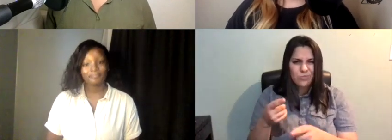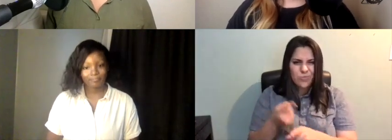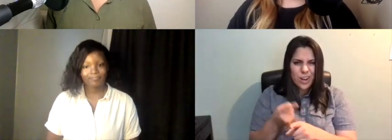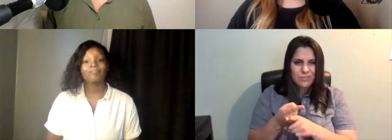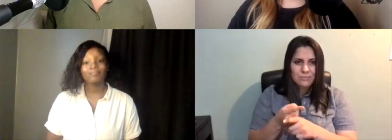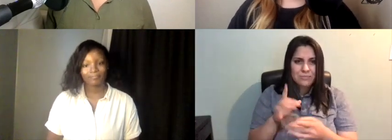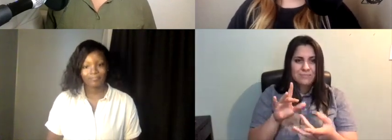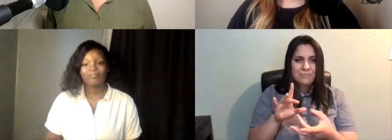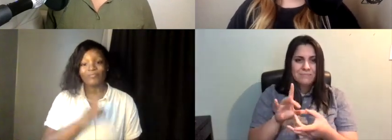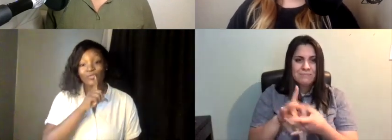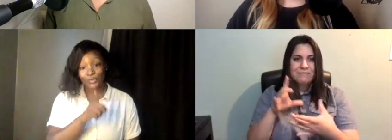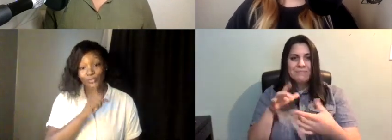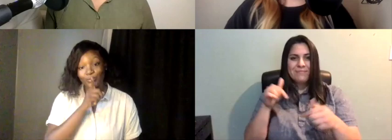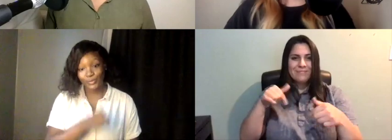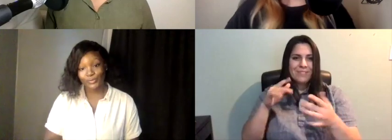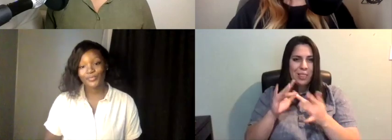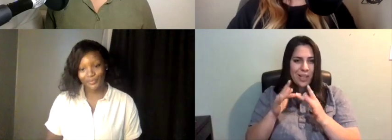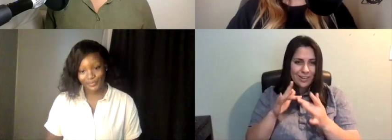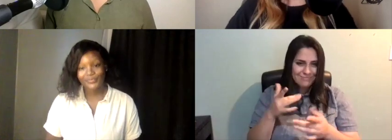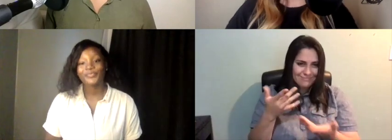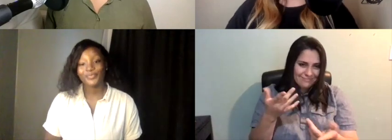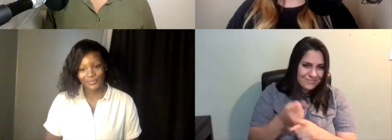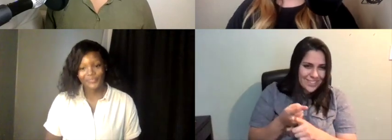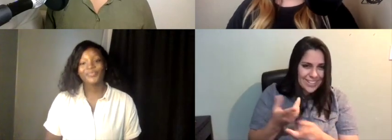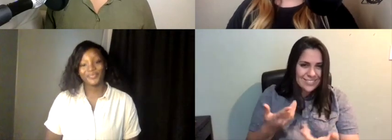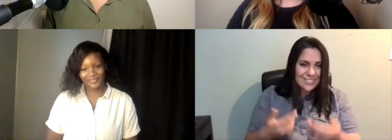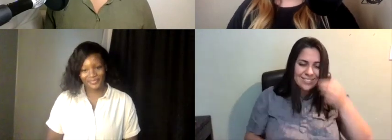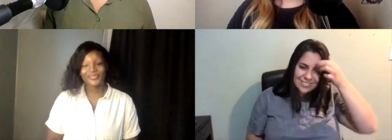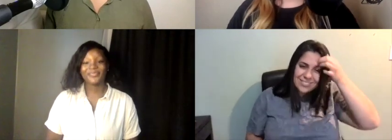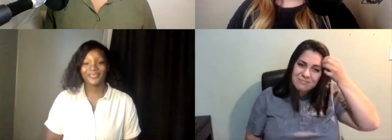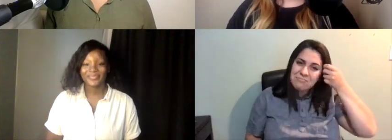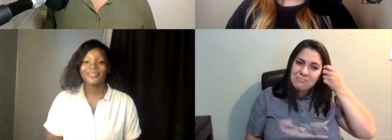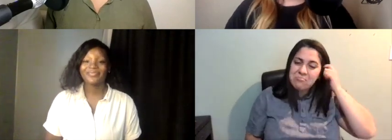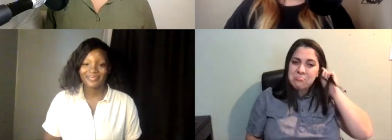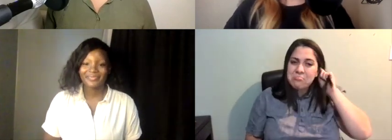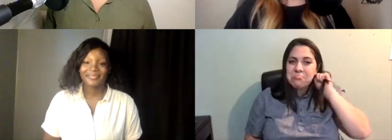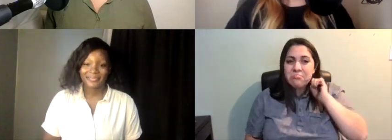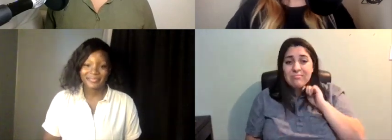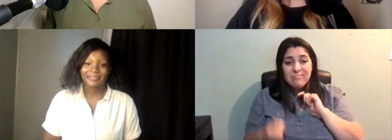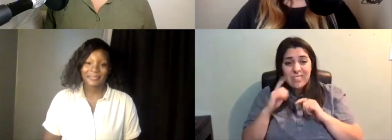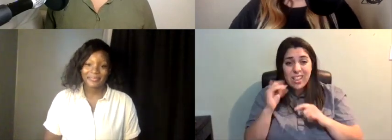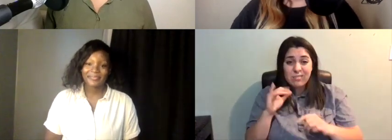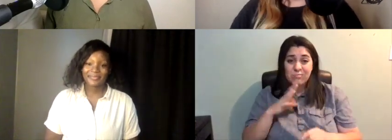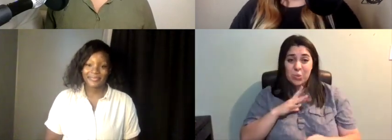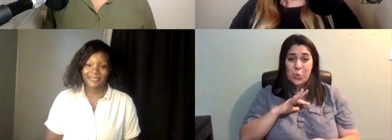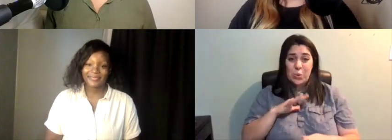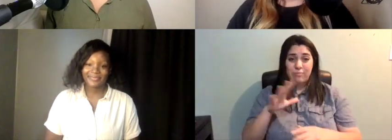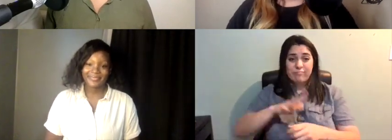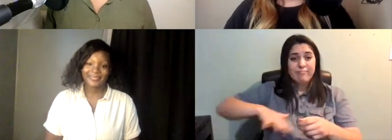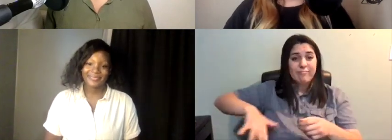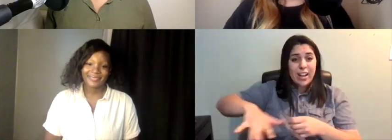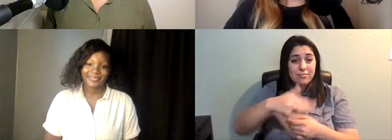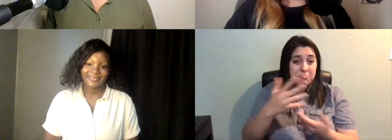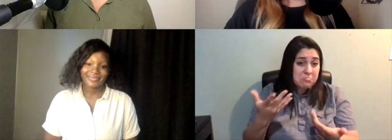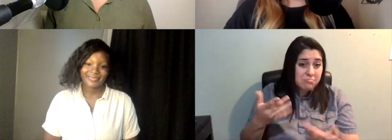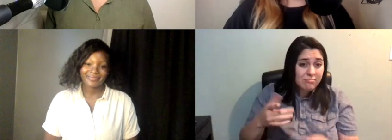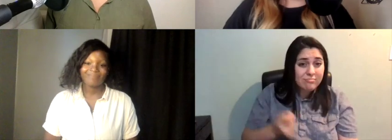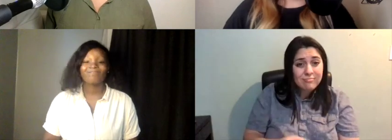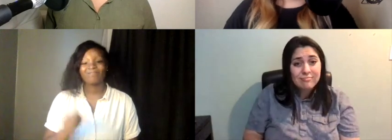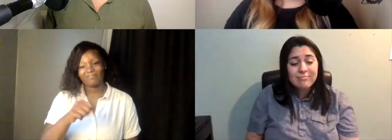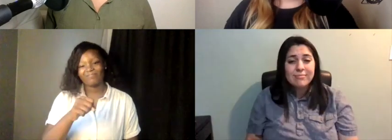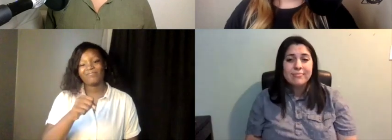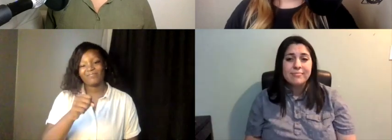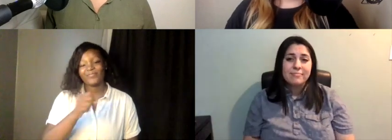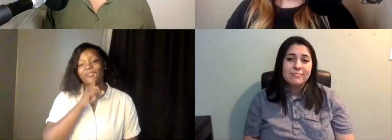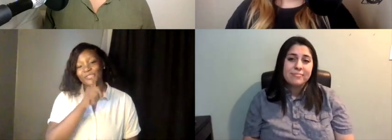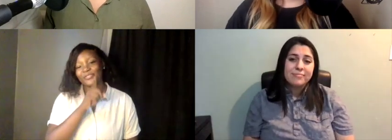Off mic the other day. And so it sounded good. It sounded like a cool environment. So yeah. Yay. Okay. Definitely.